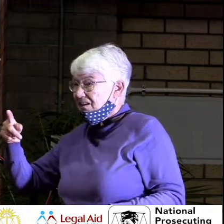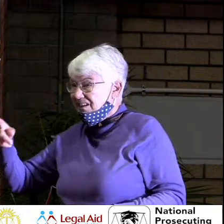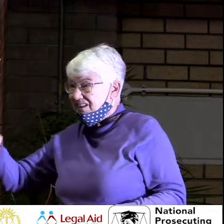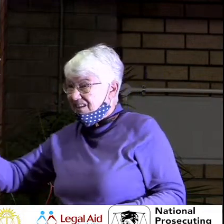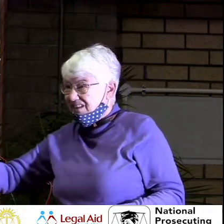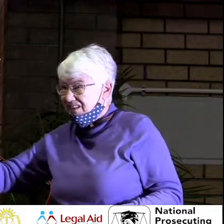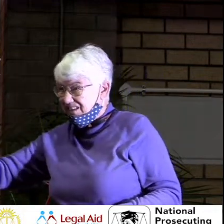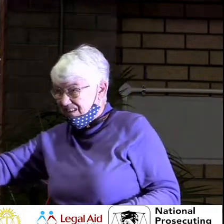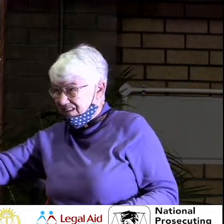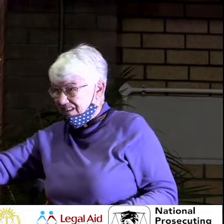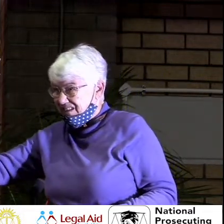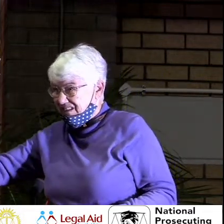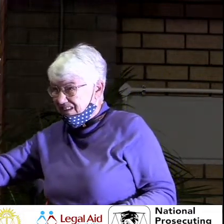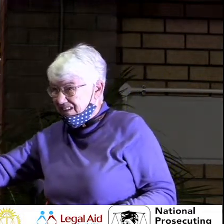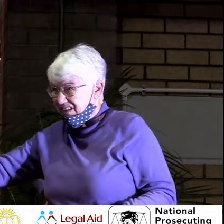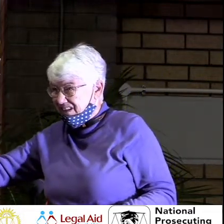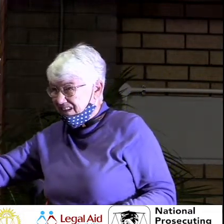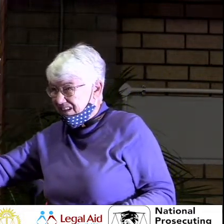you're number one.